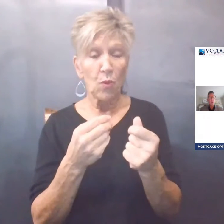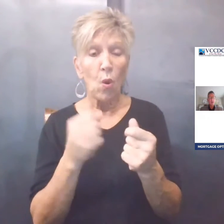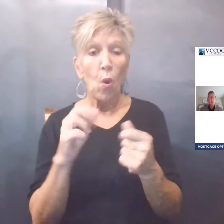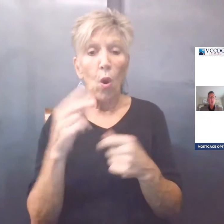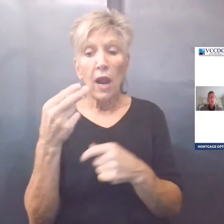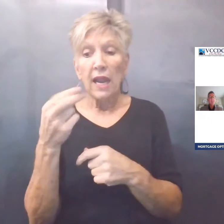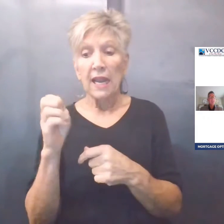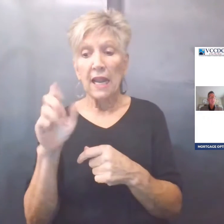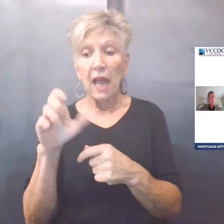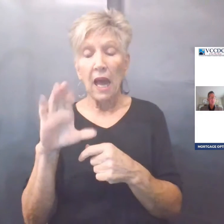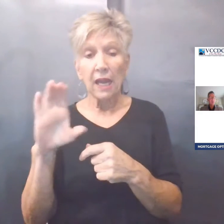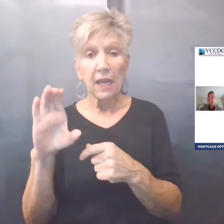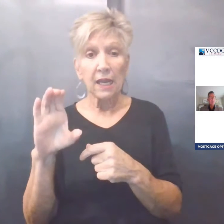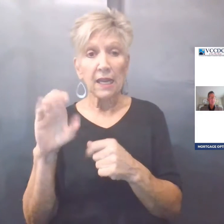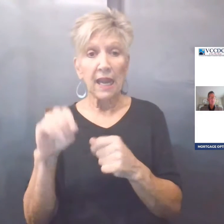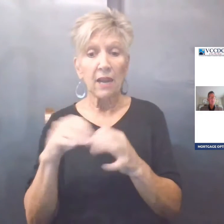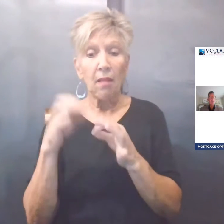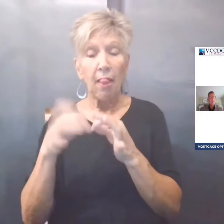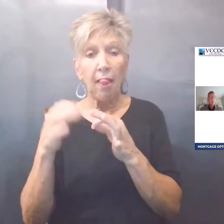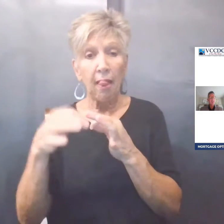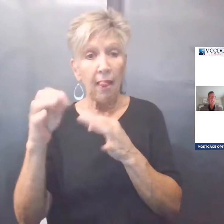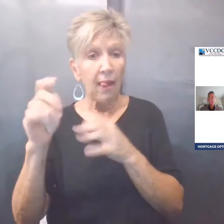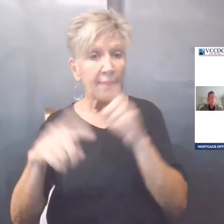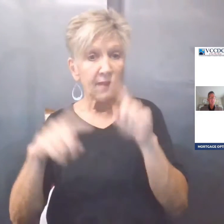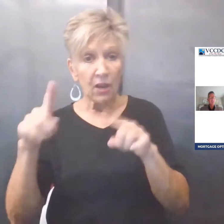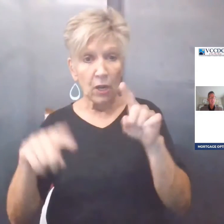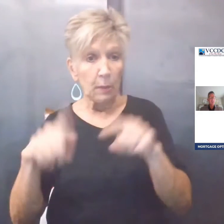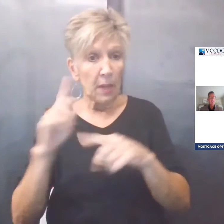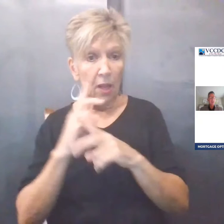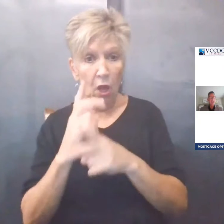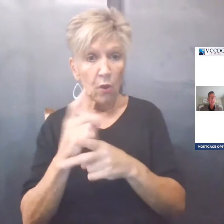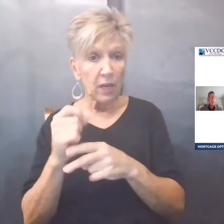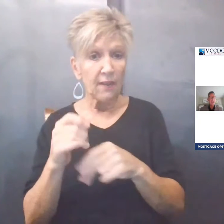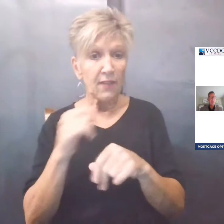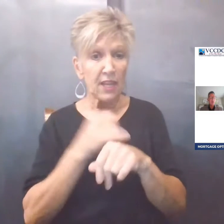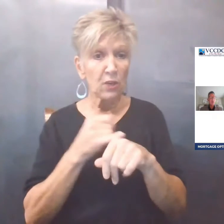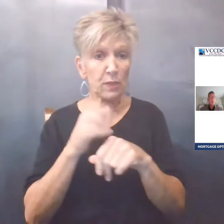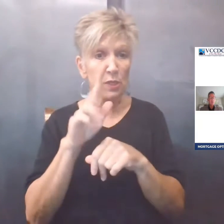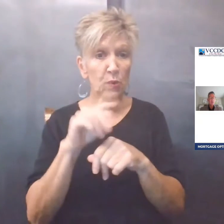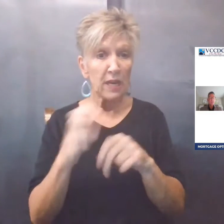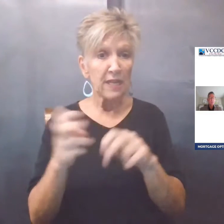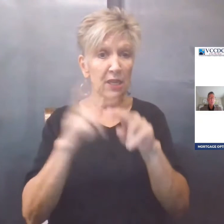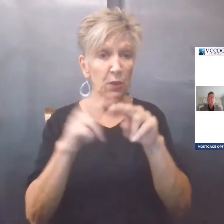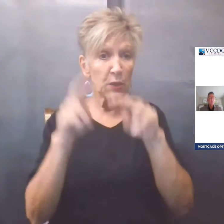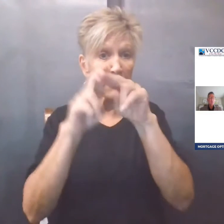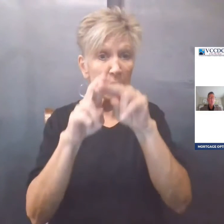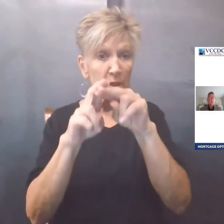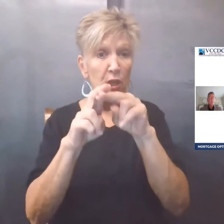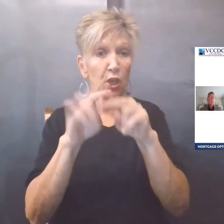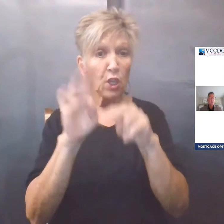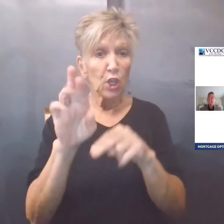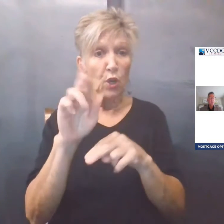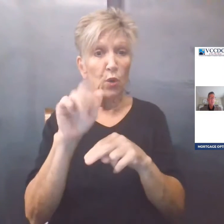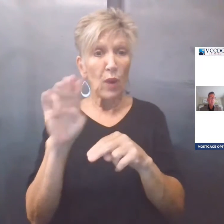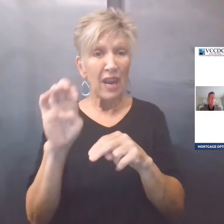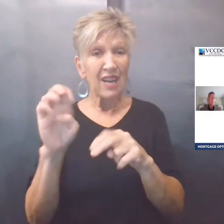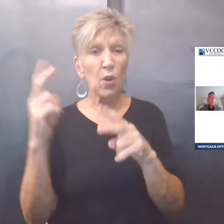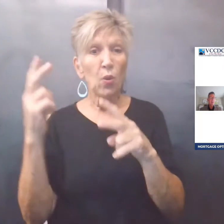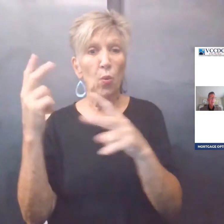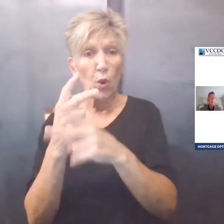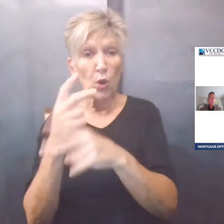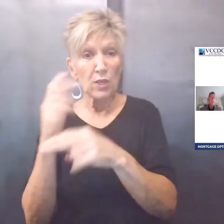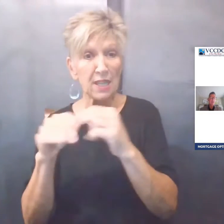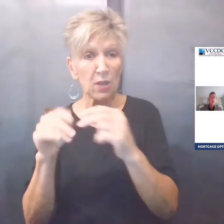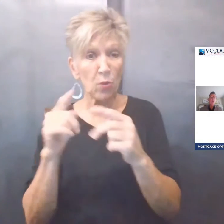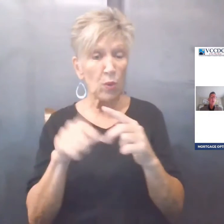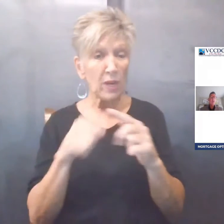Heloc where it's a variable loan. So if we have a rising interest rate market like right now, the rate could be worse than when you actually took the